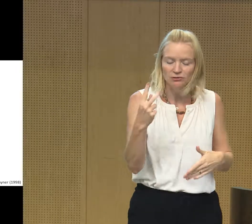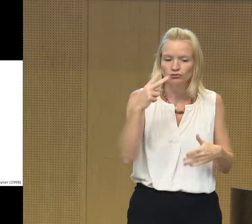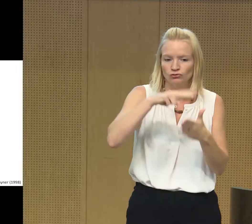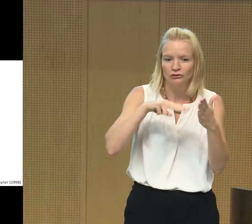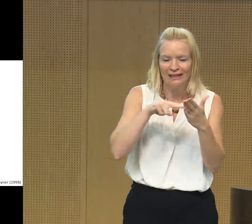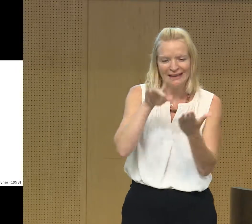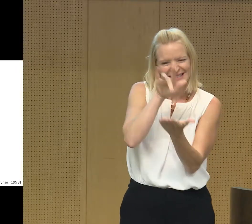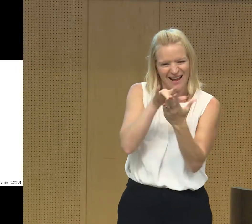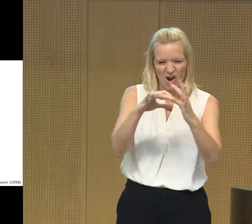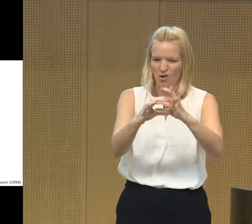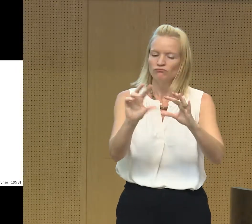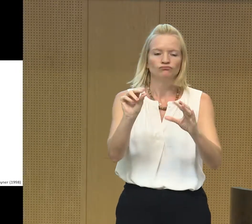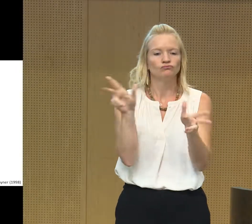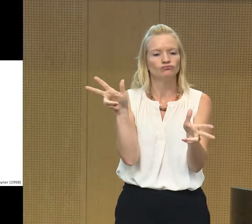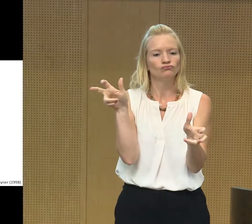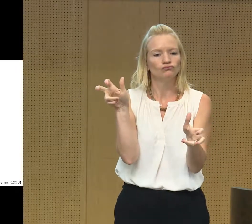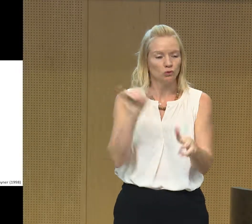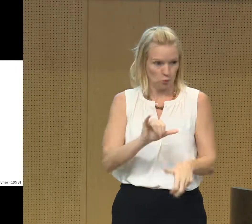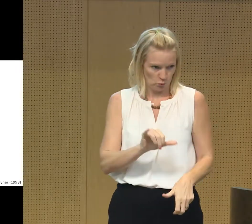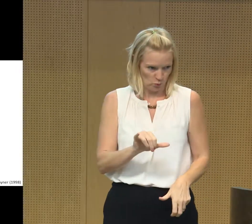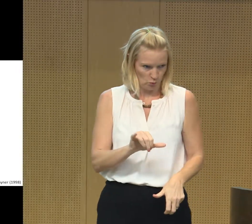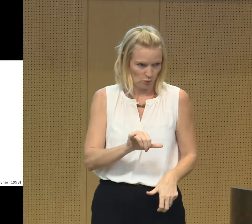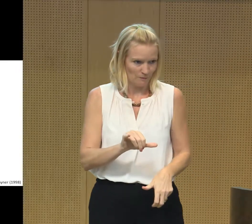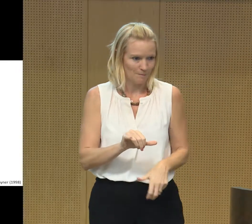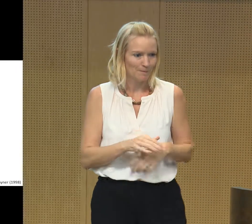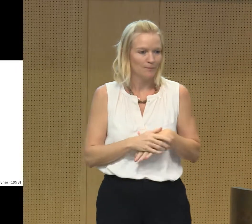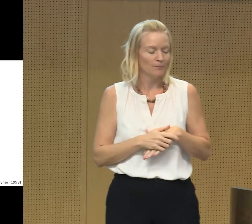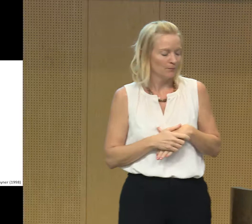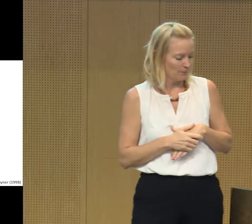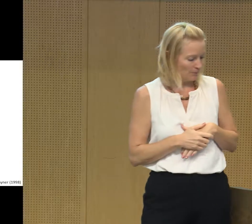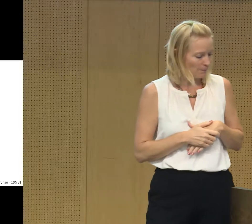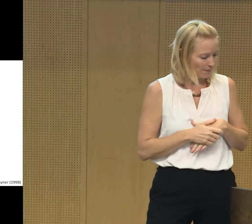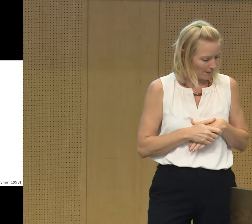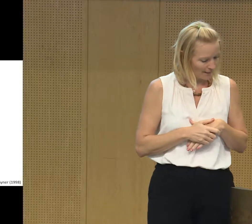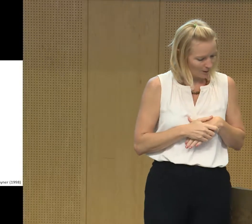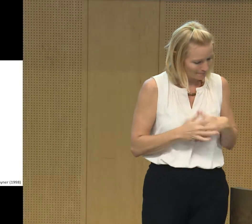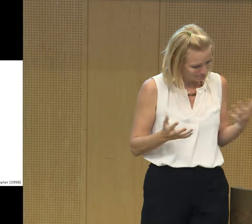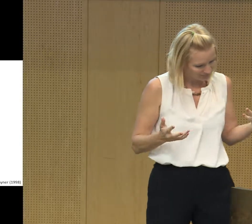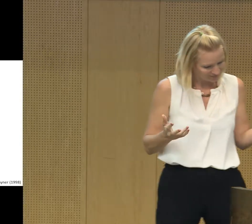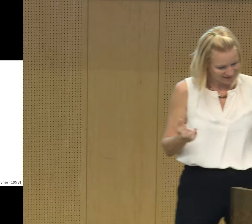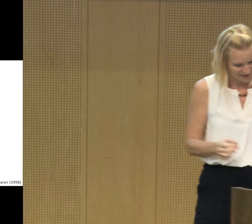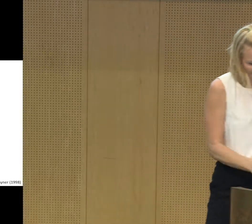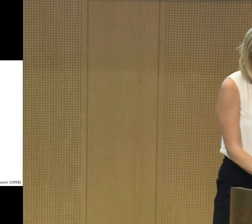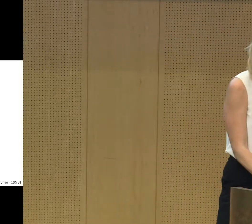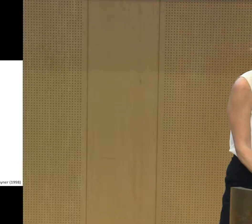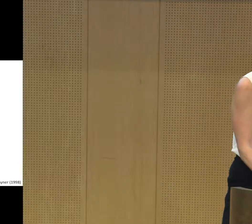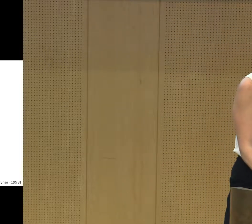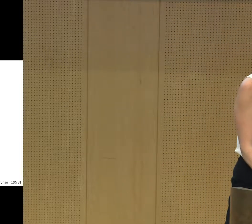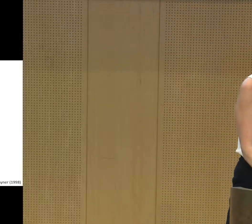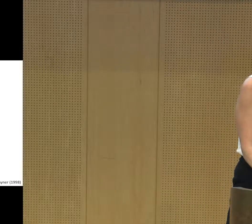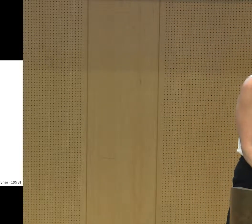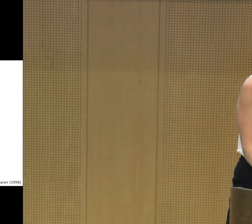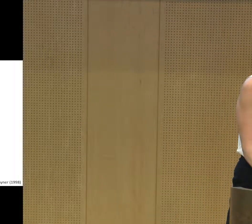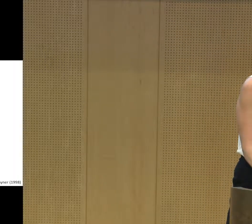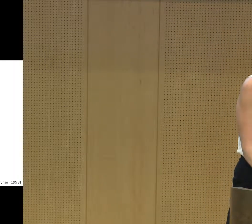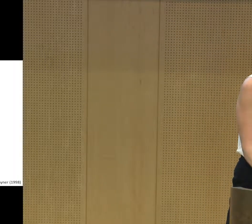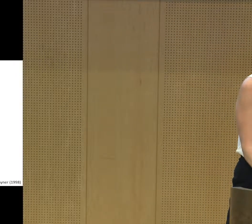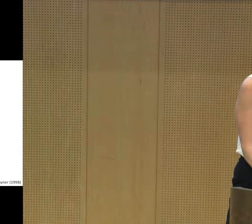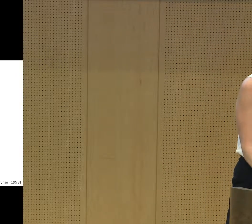So just think about that. You don't just read the word that you're focused on. You read to one direction or the